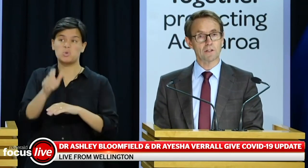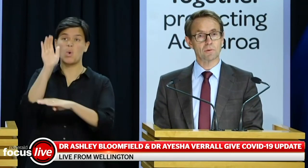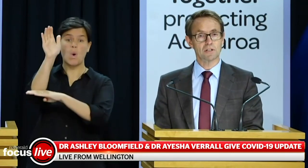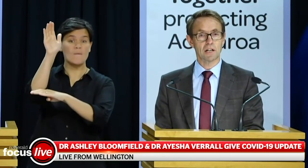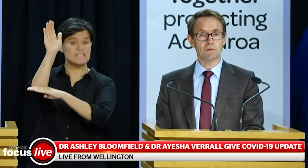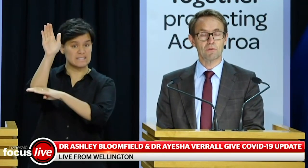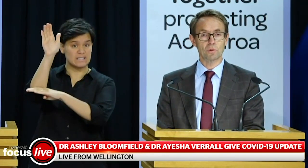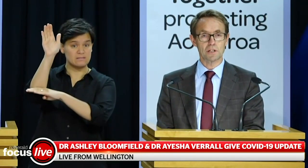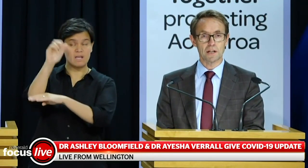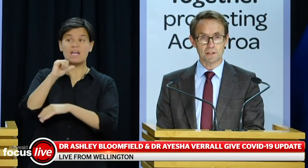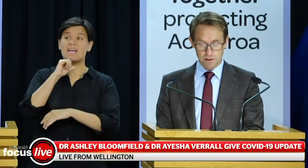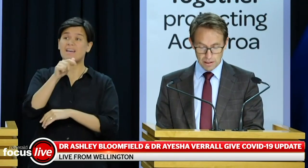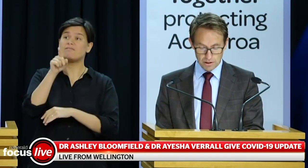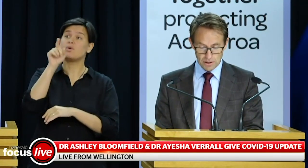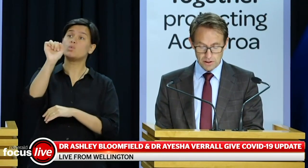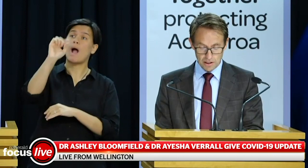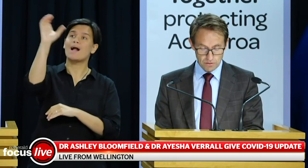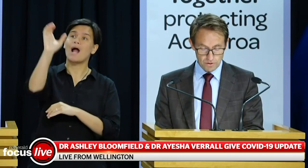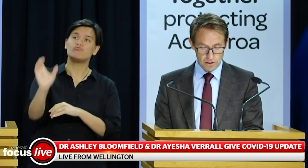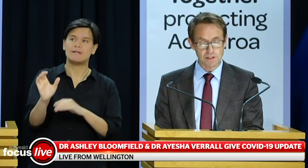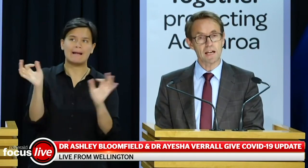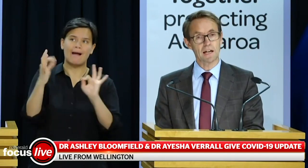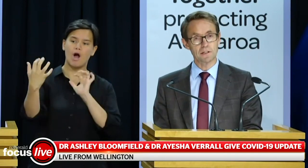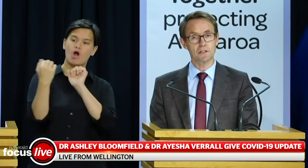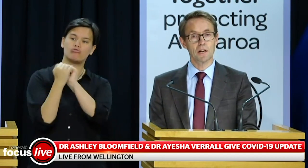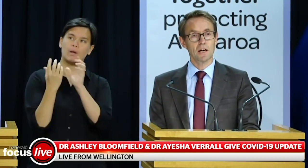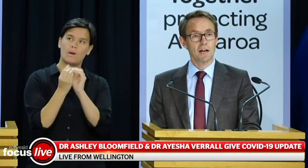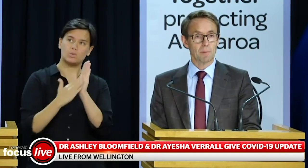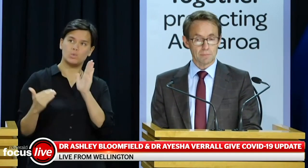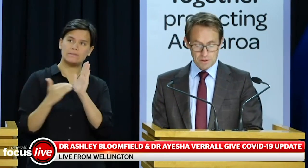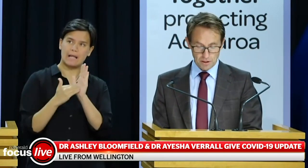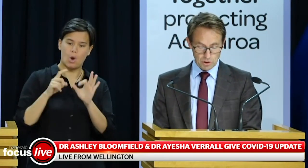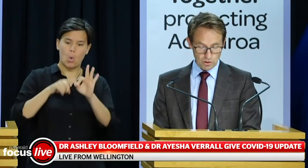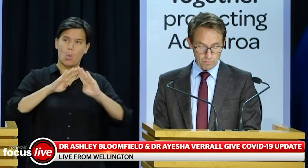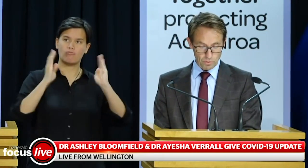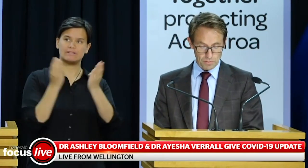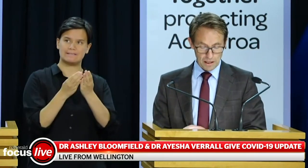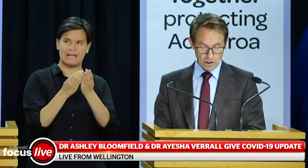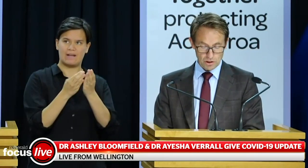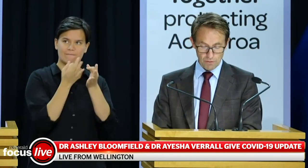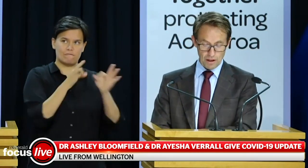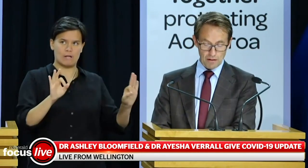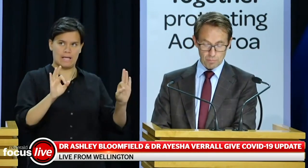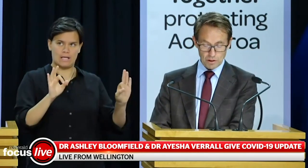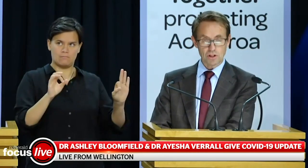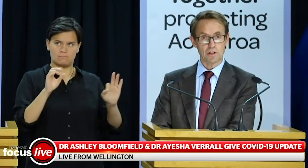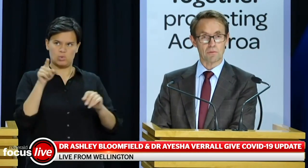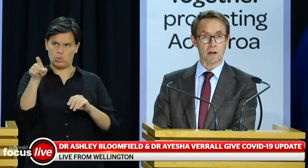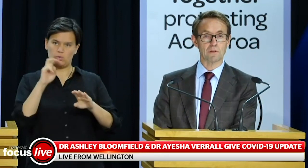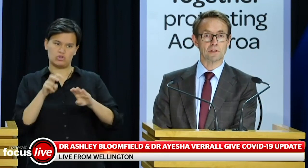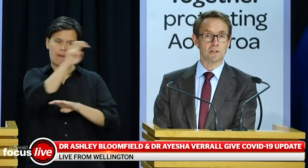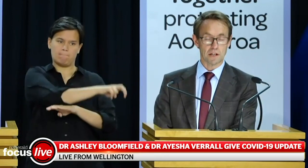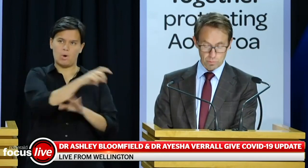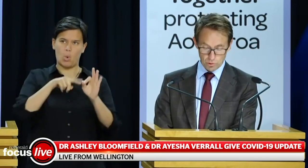is required to isolate for 14 days in a managed isolation facility and may be subject to enforcement action if they have breached